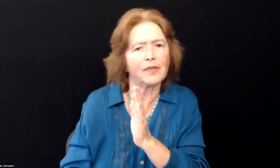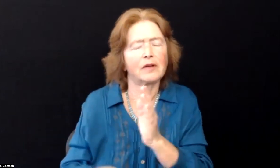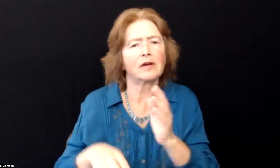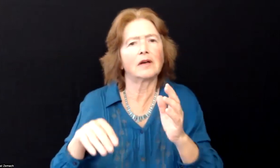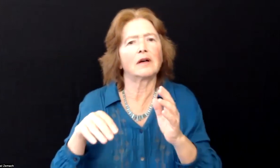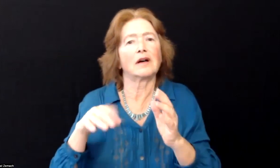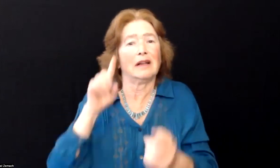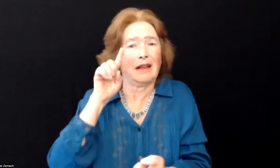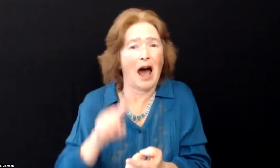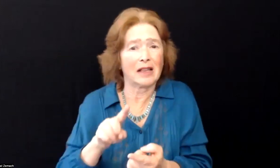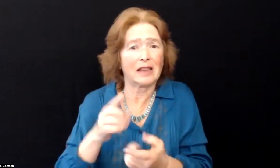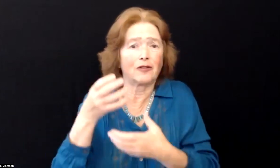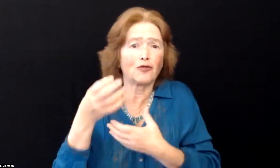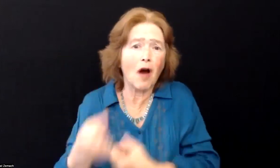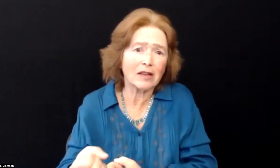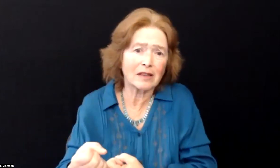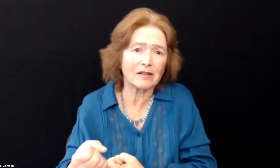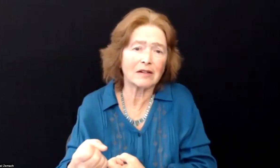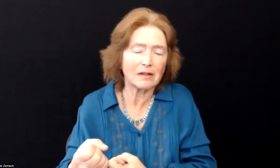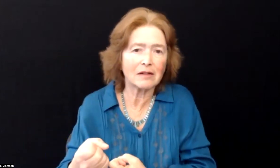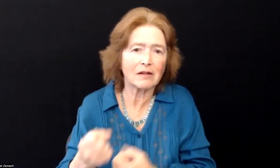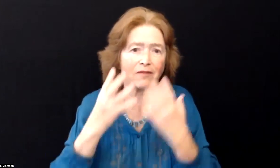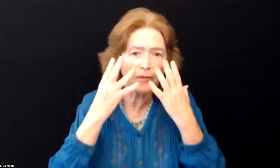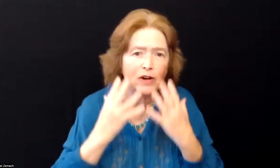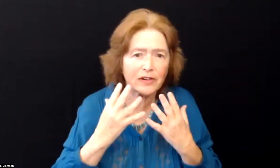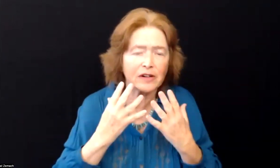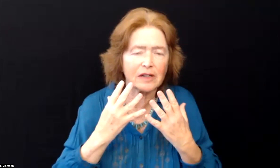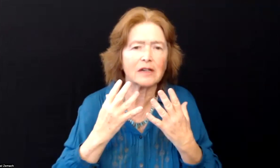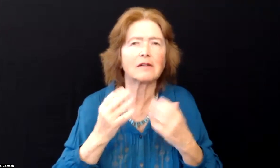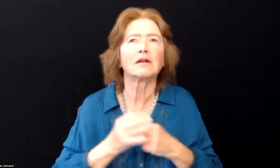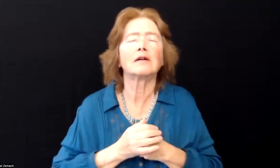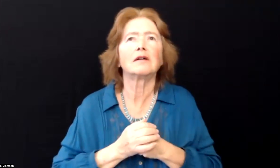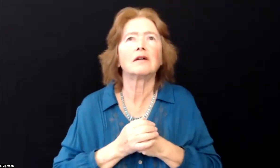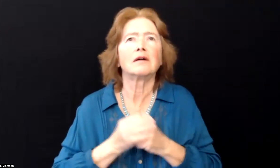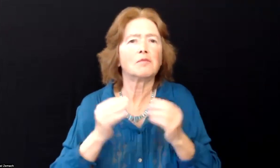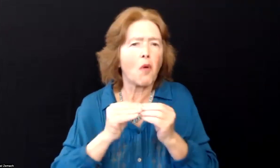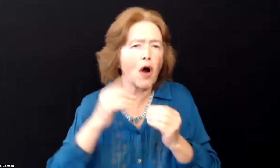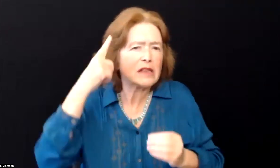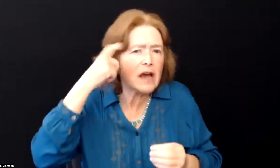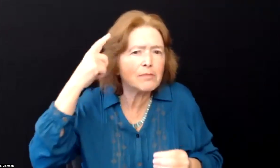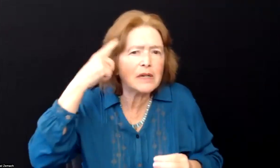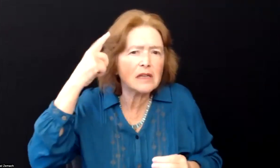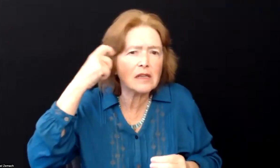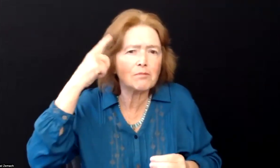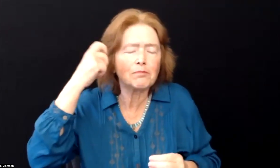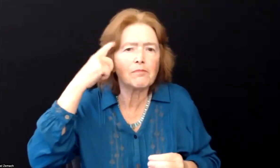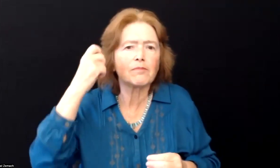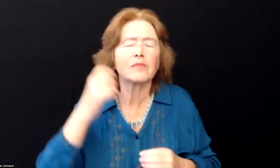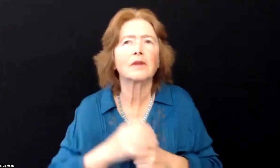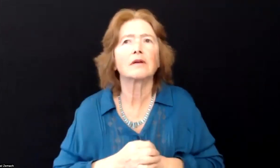to look more in depth and be a bit, unfortunately, a little less trusting and a bit more